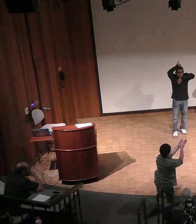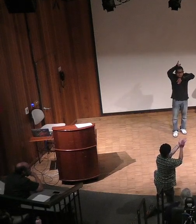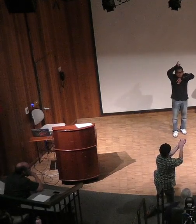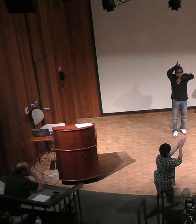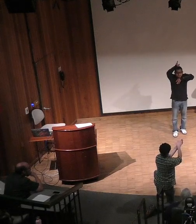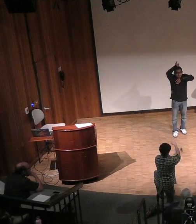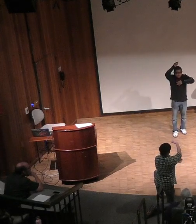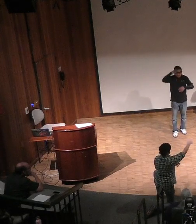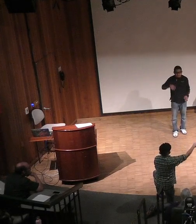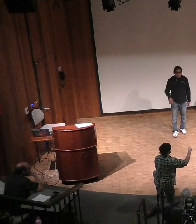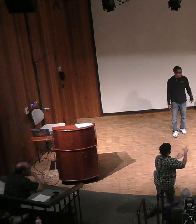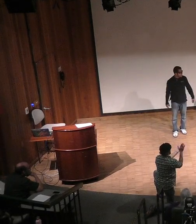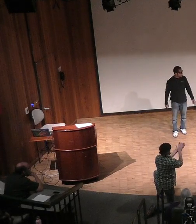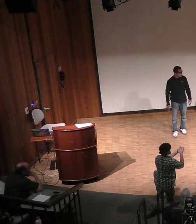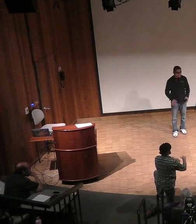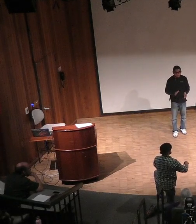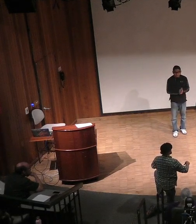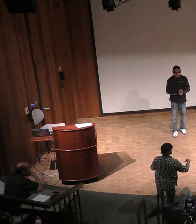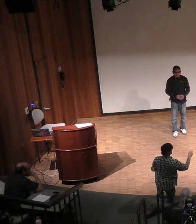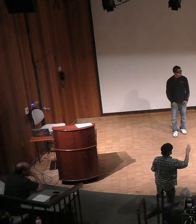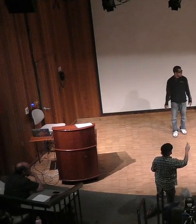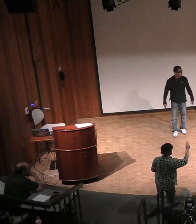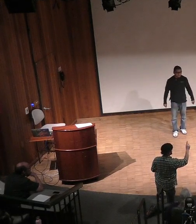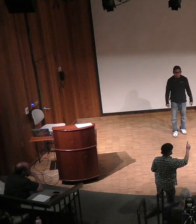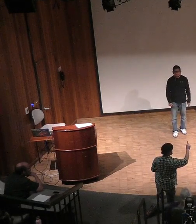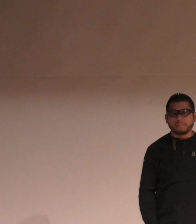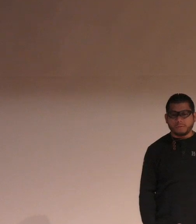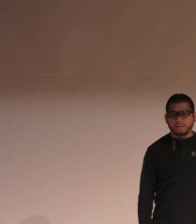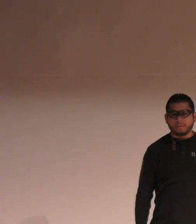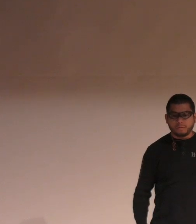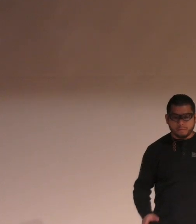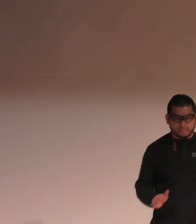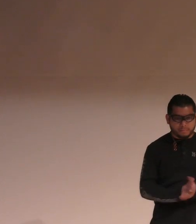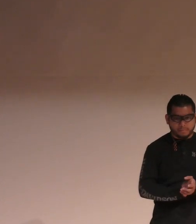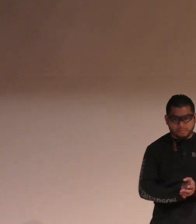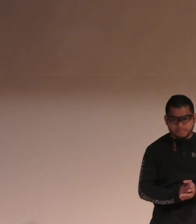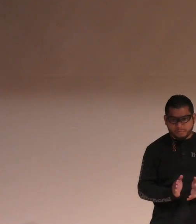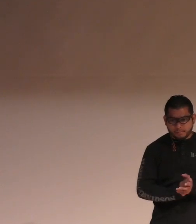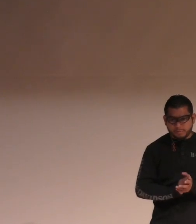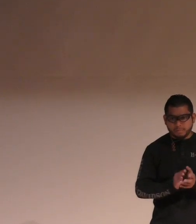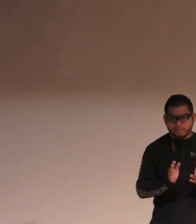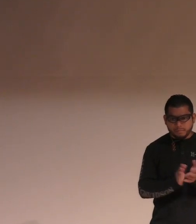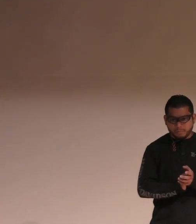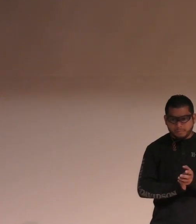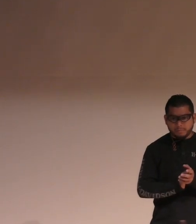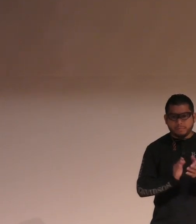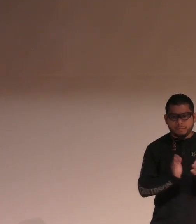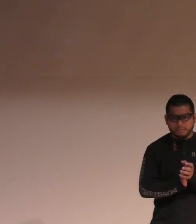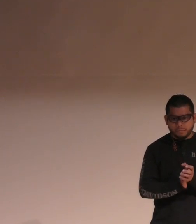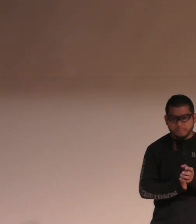No, just go ahead and clap. Clap for 1, 2, 3, 4.